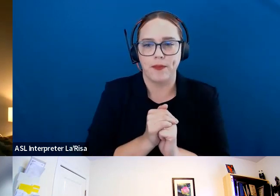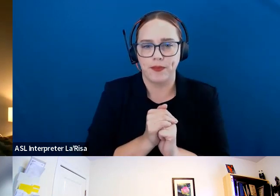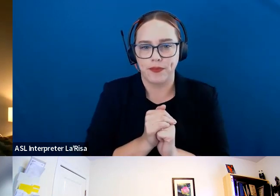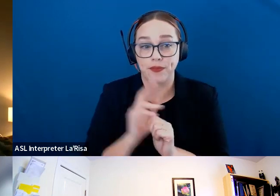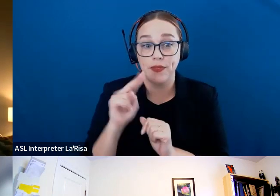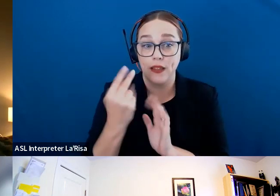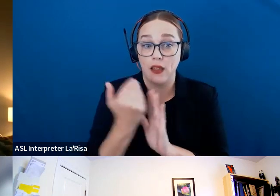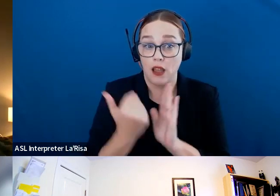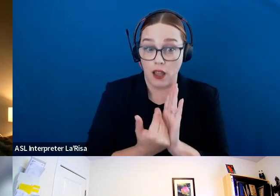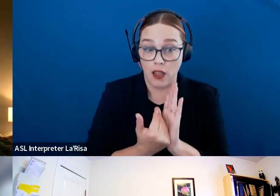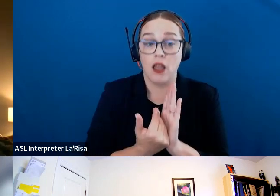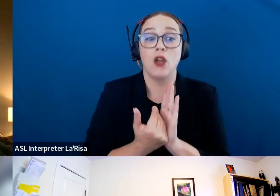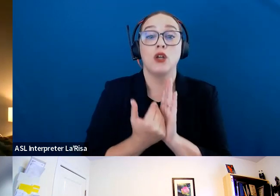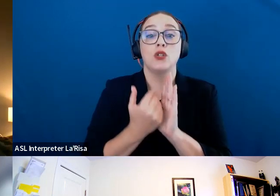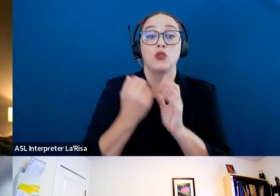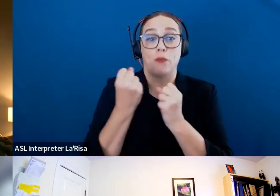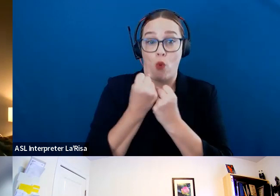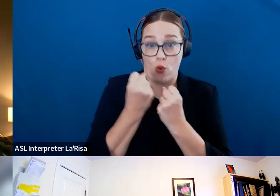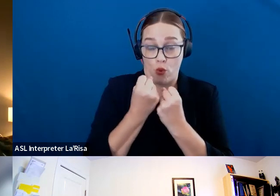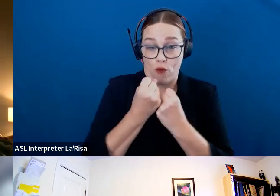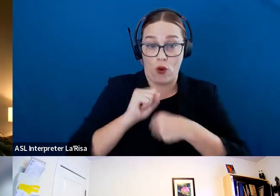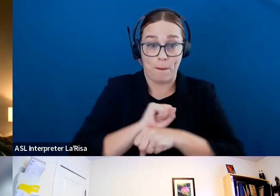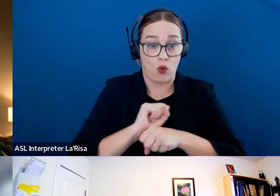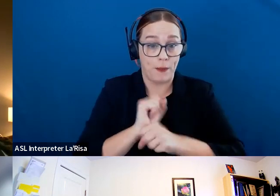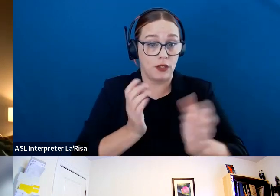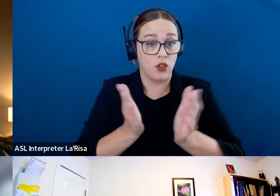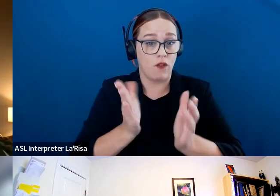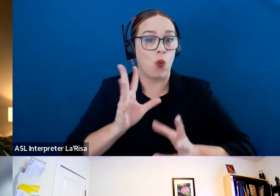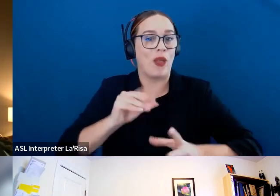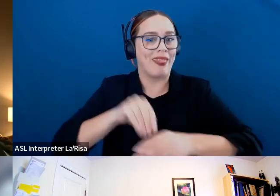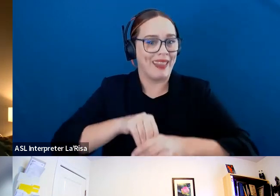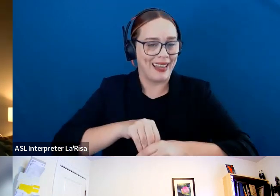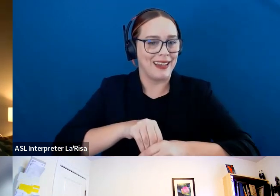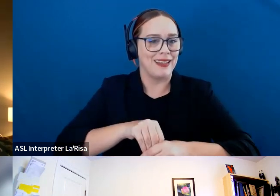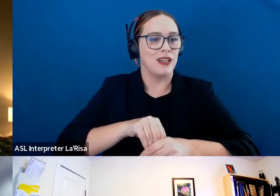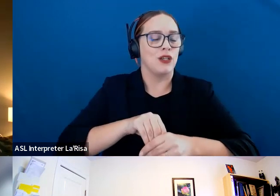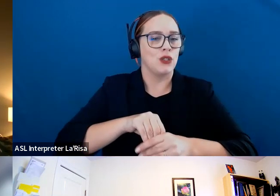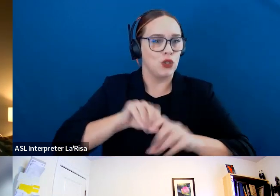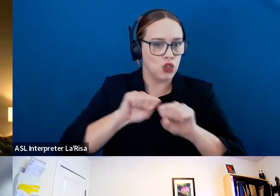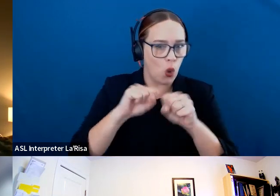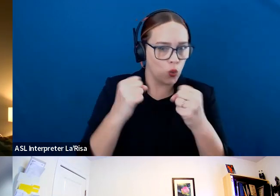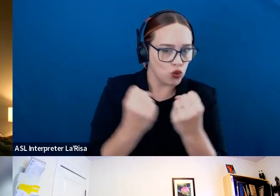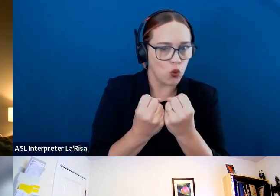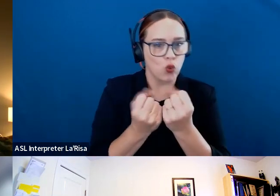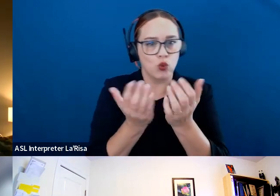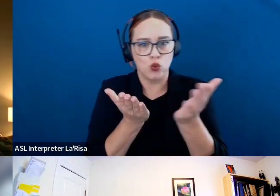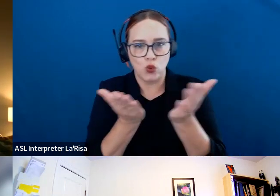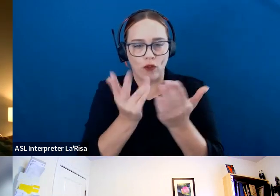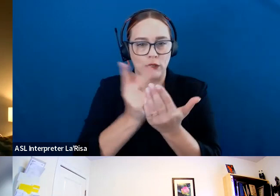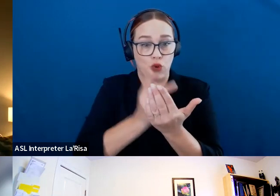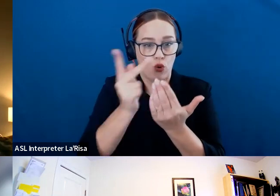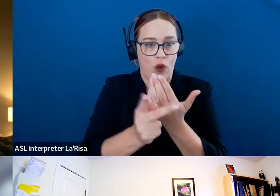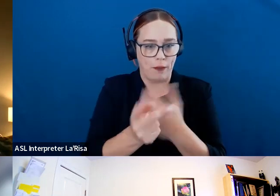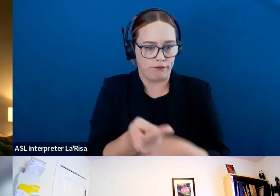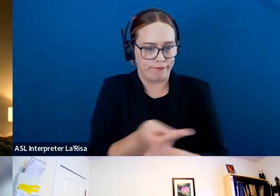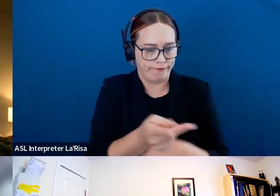is support for employment services within social service programs. So how connected are we